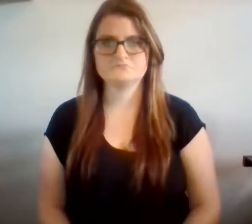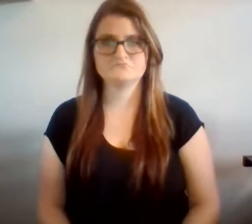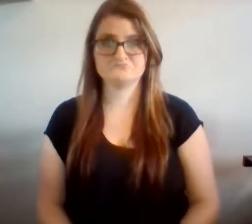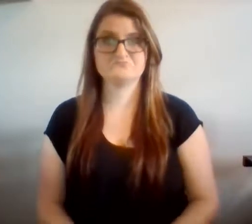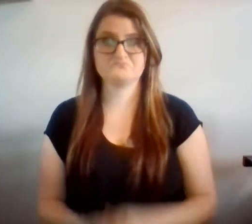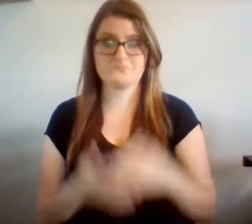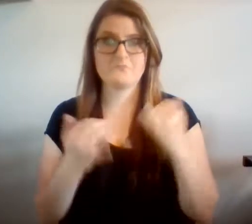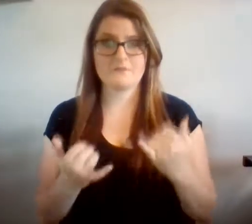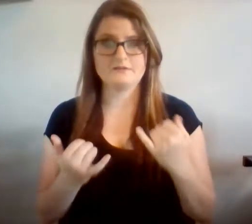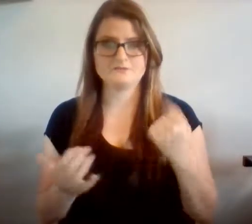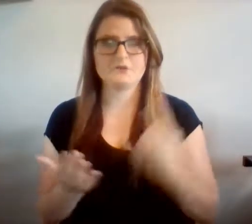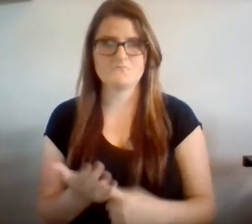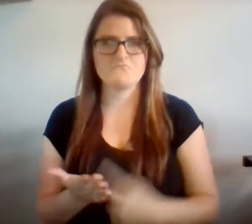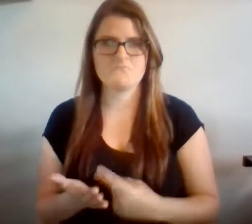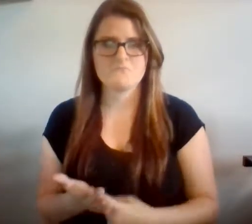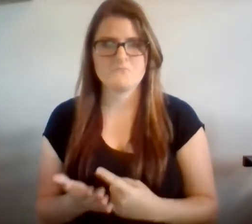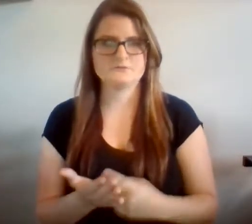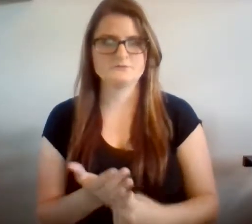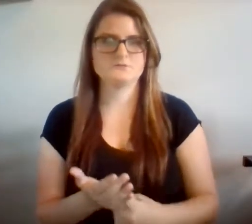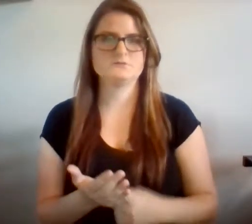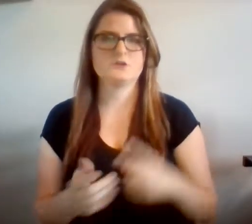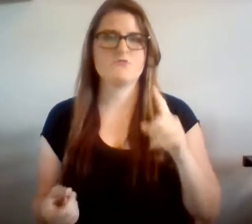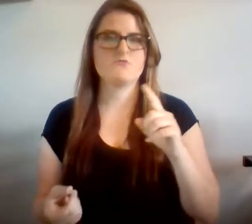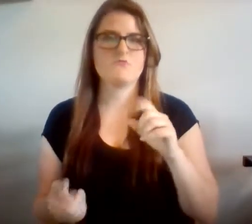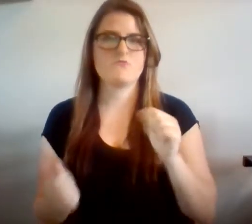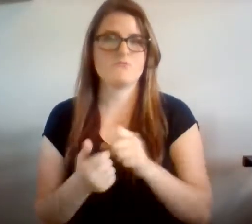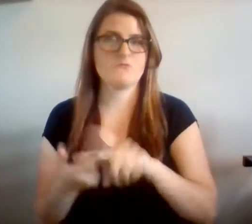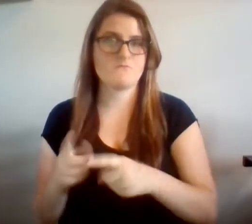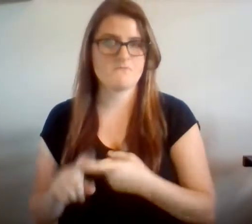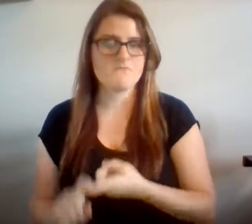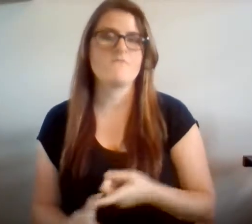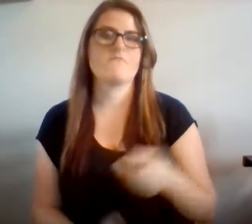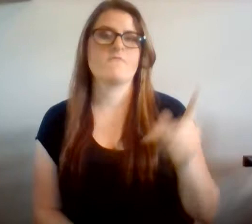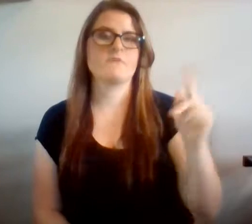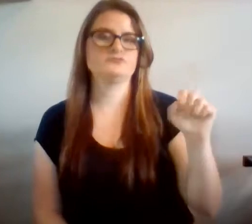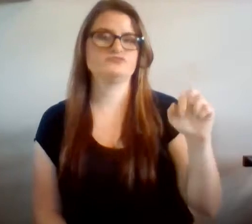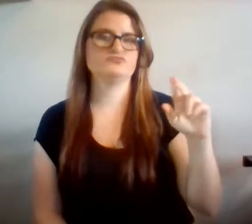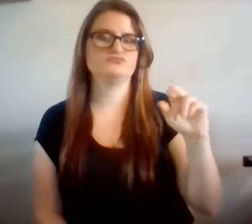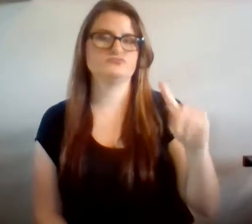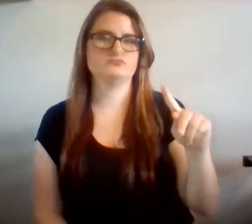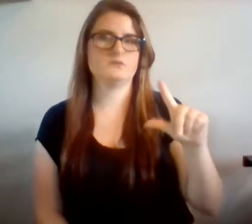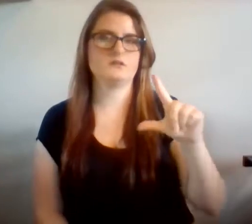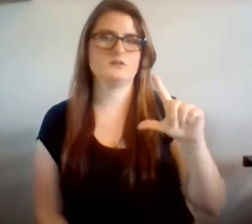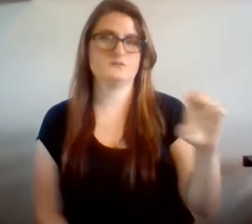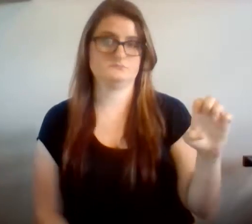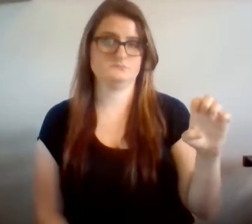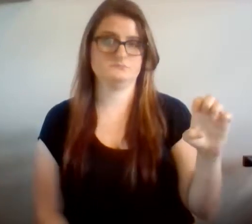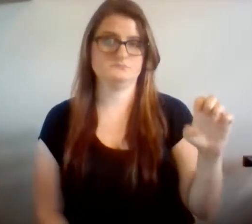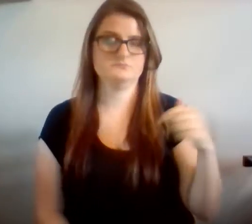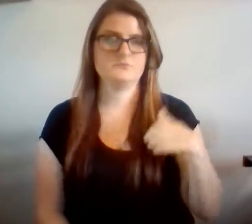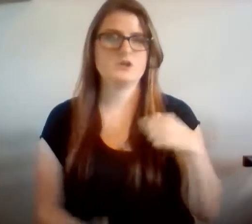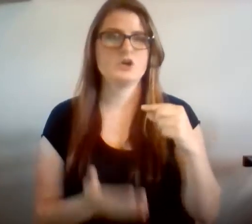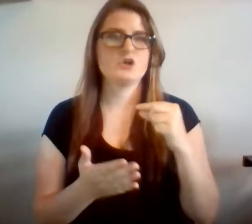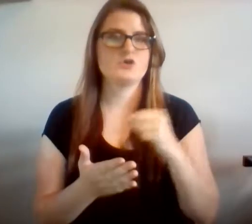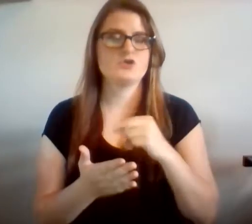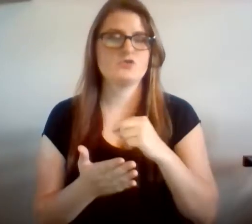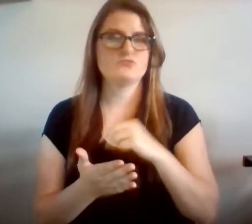are talking with our friend Trip Lee. Trip, in your new book, Rise, you write this, quote, "To put it simply, procrastination